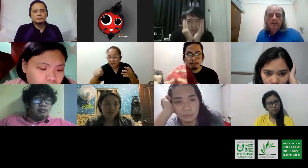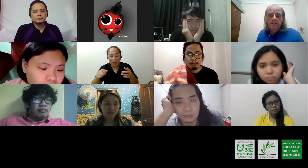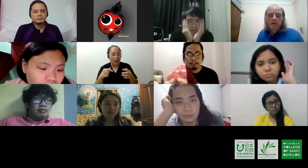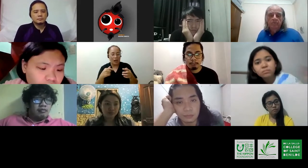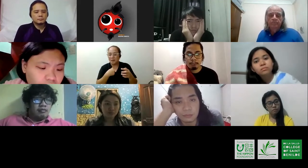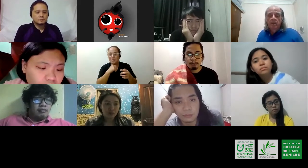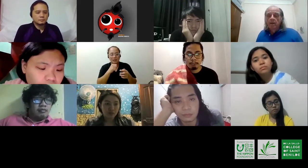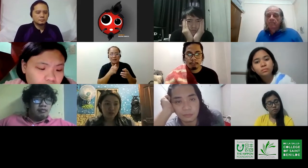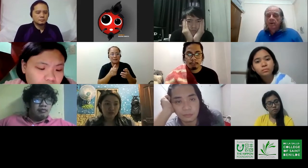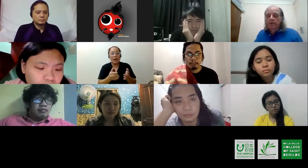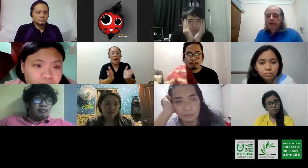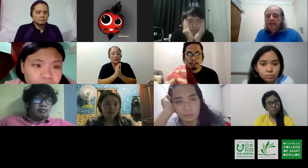So, but we can